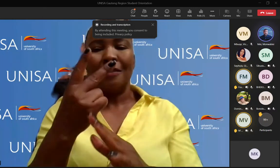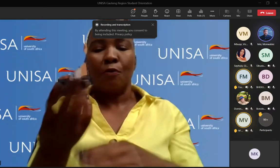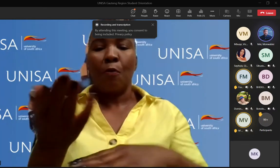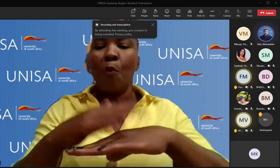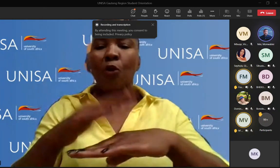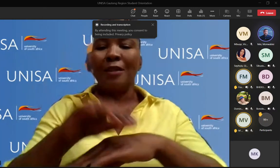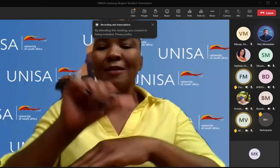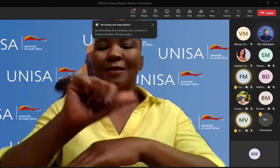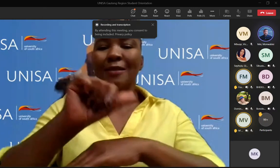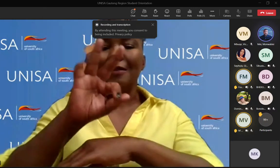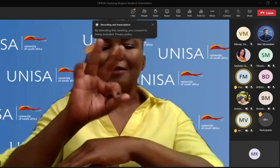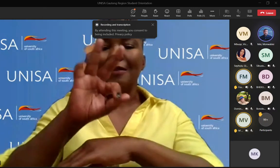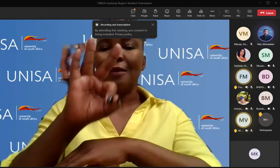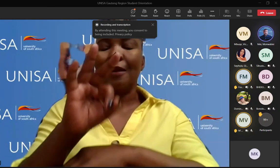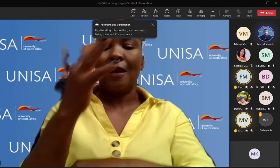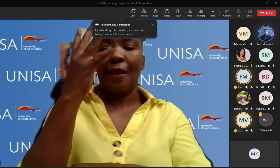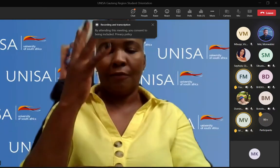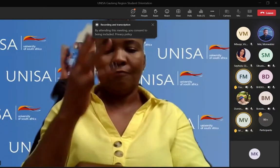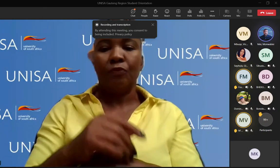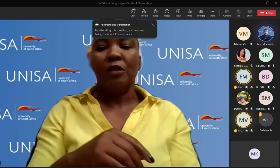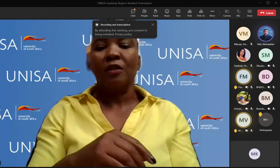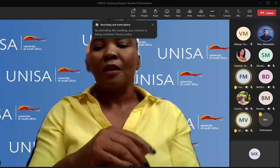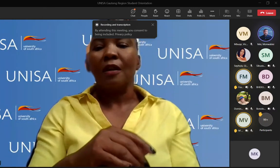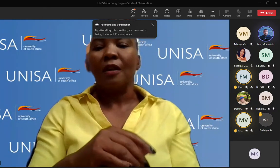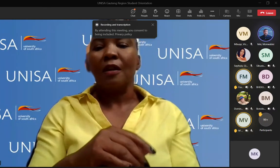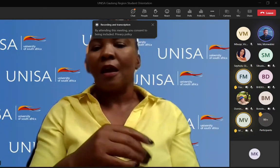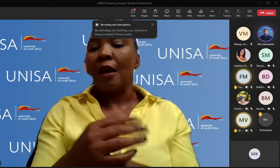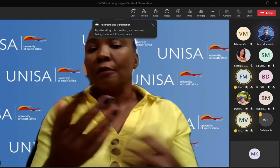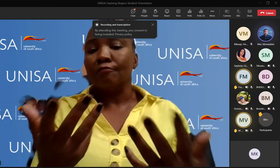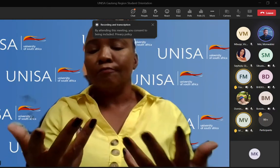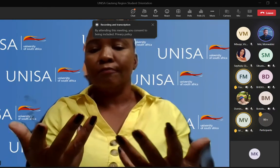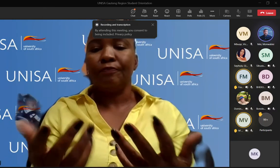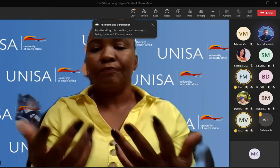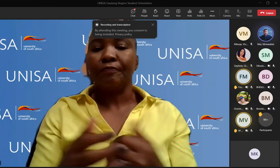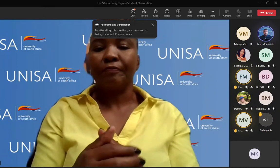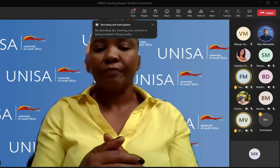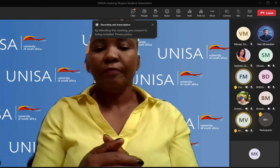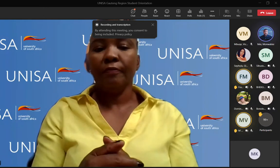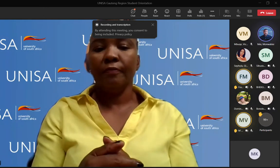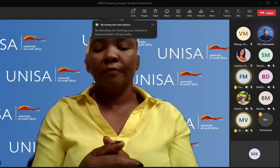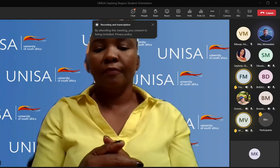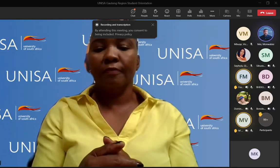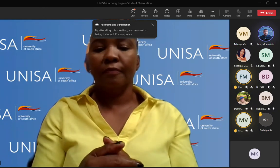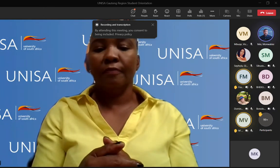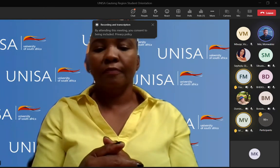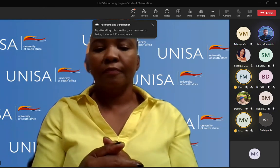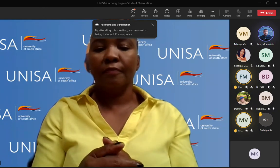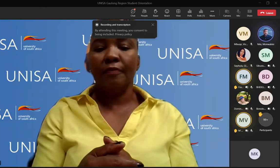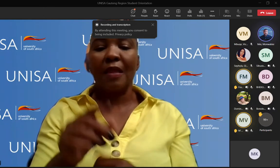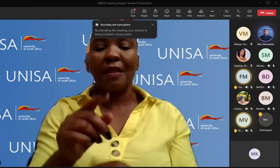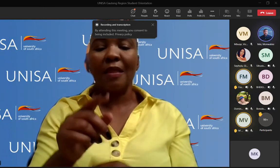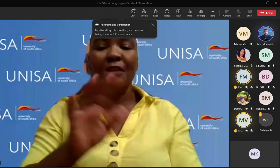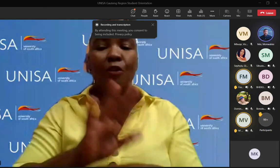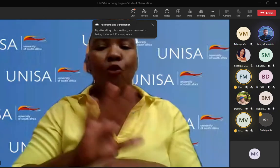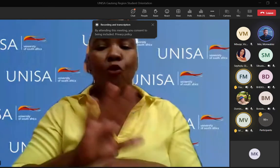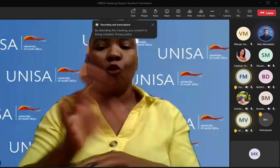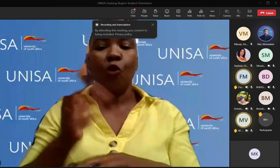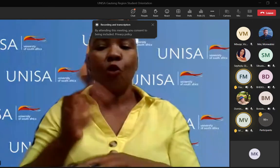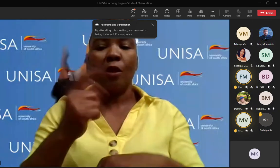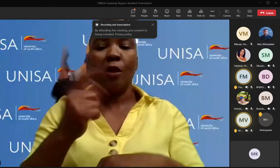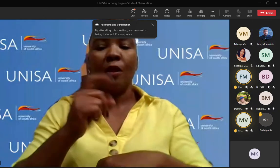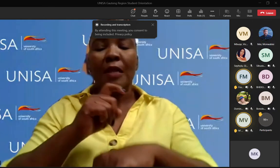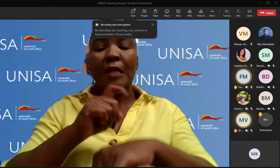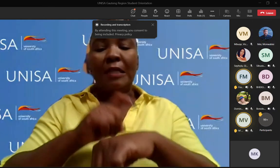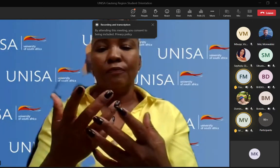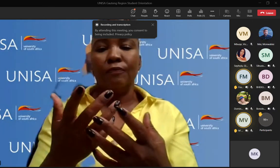appreciate the eagerness don't get me wrong um it's just that this is not the time uh to entertain hands